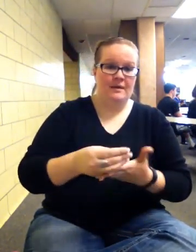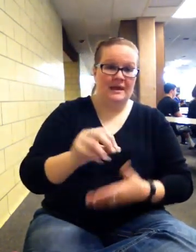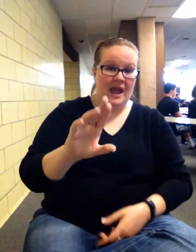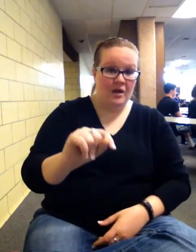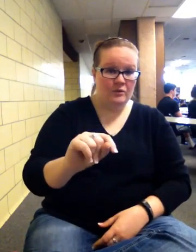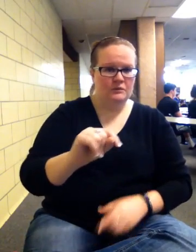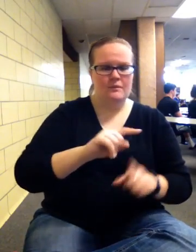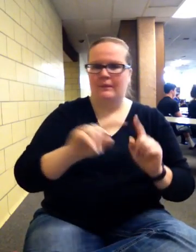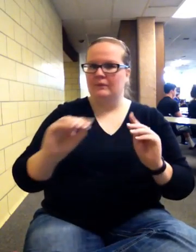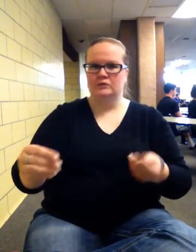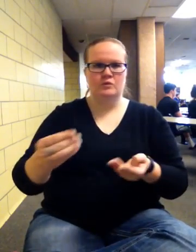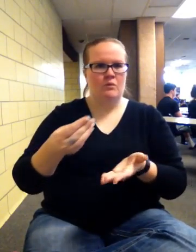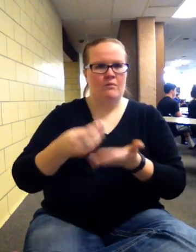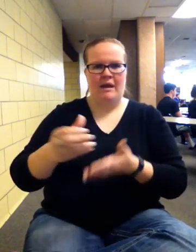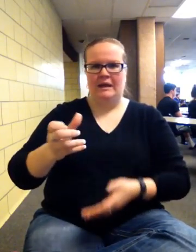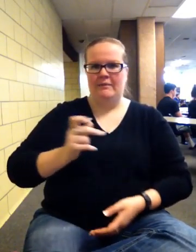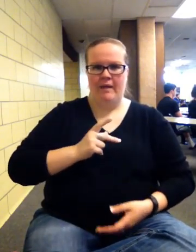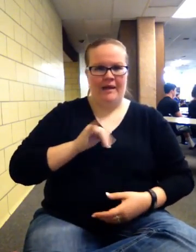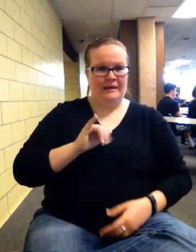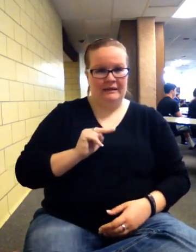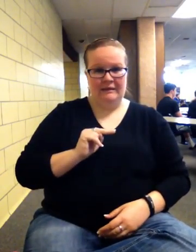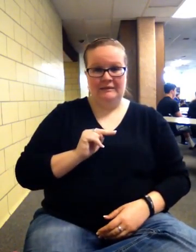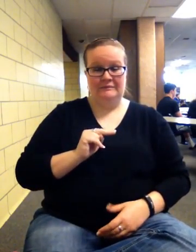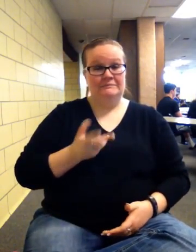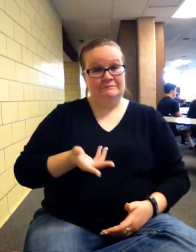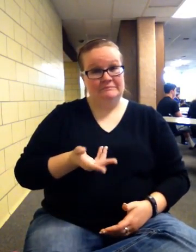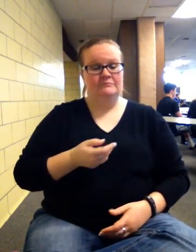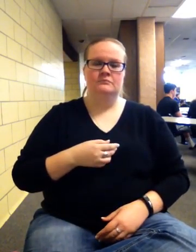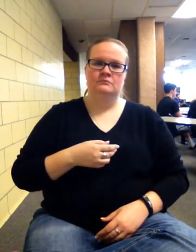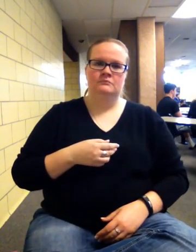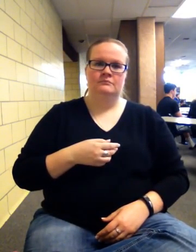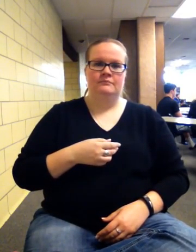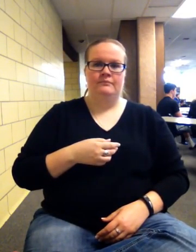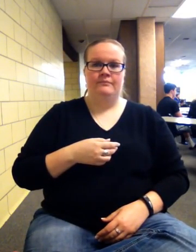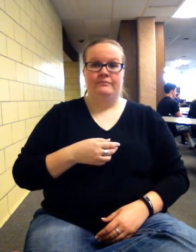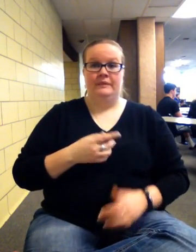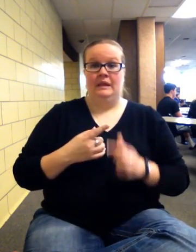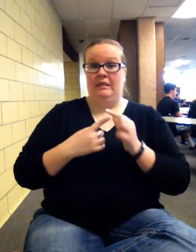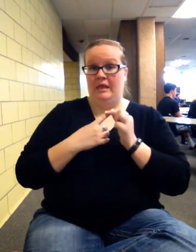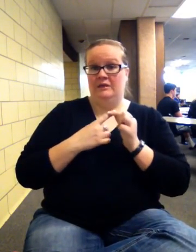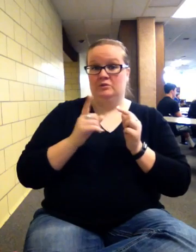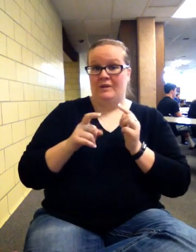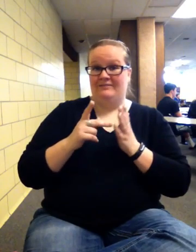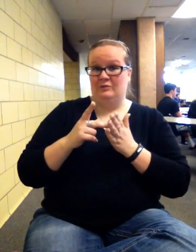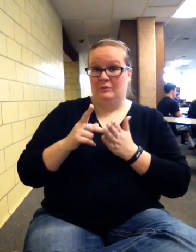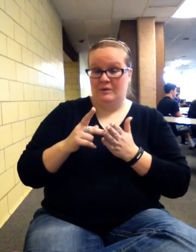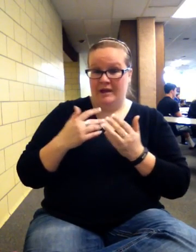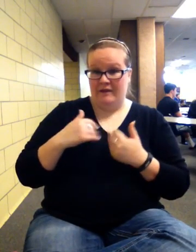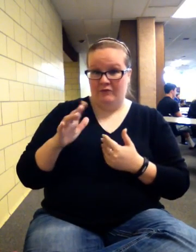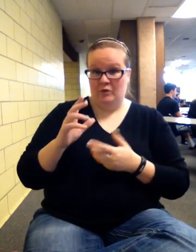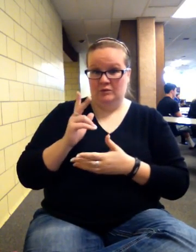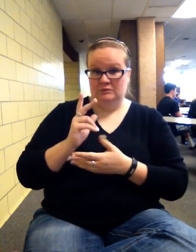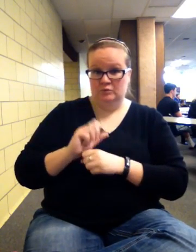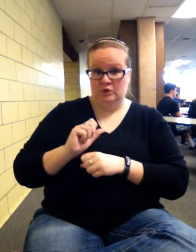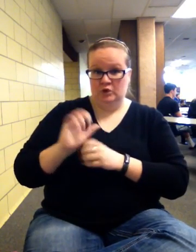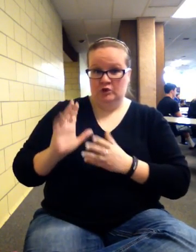flow in because you paved that additional parking lot. Unless you're going to pay your workers to park there, you're not going to get any cash back.